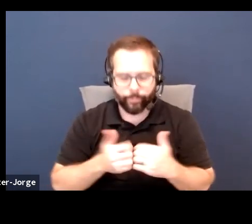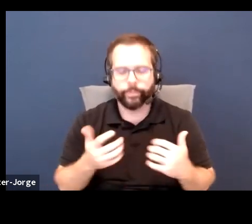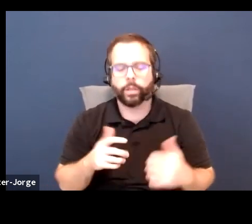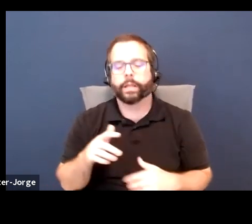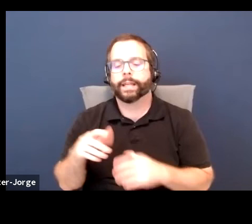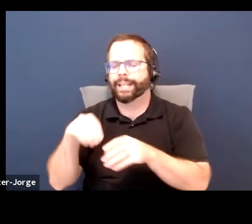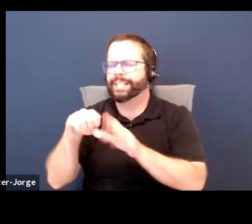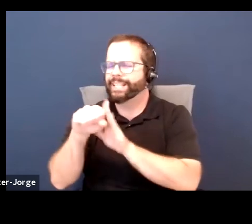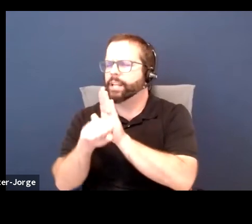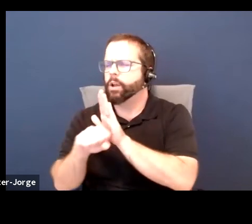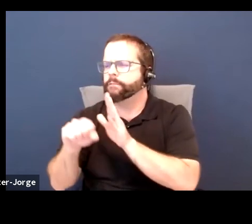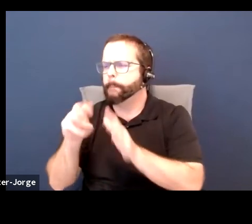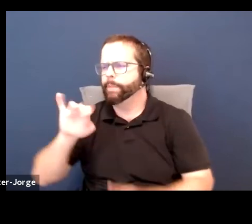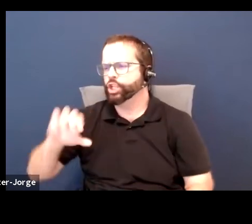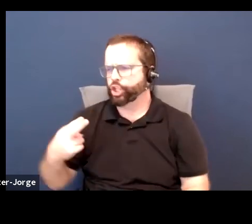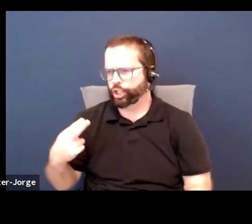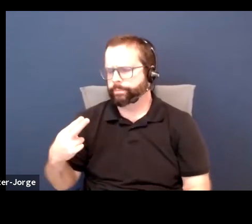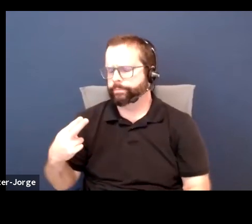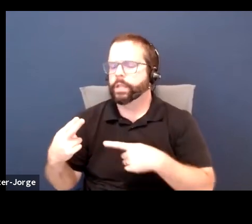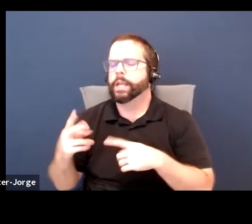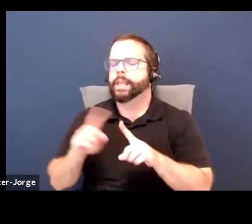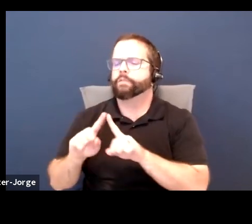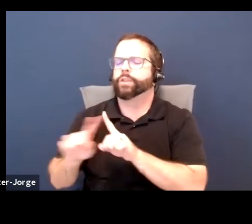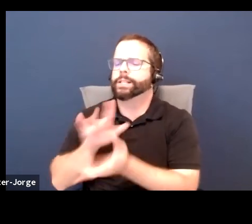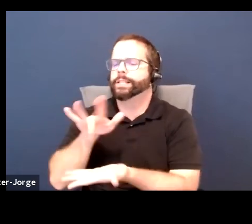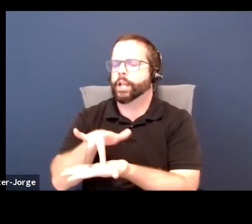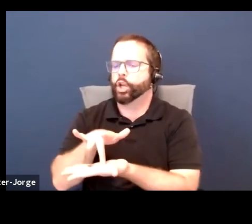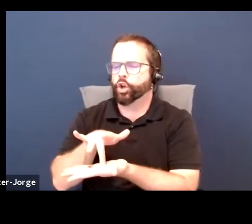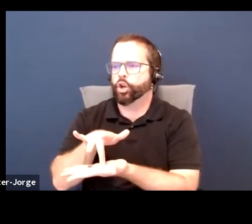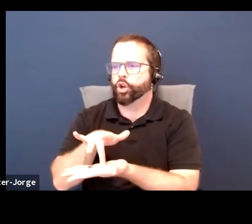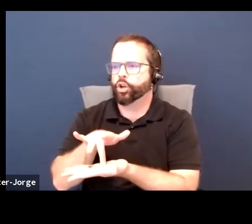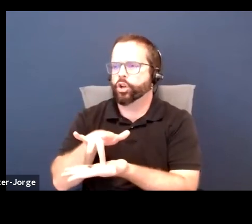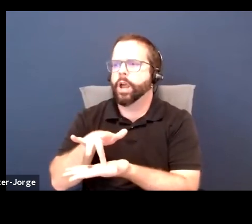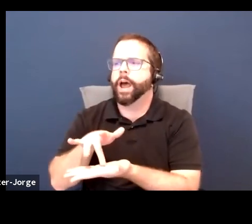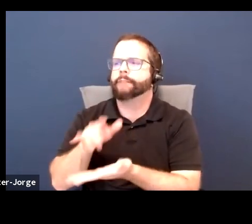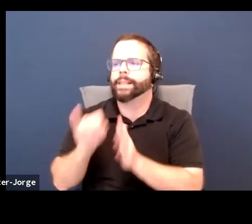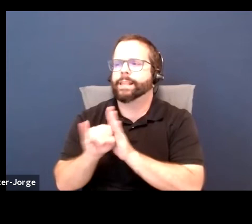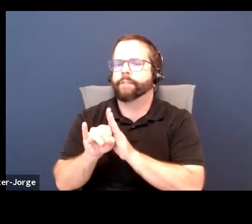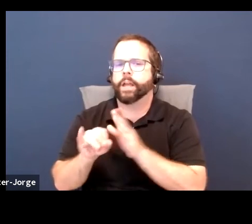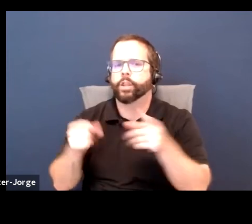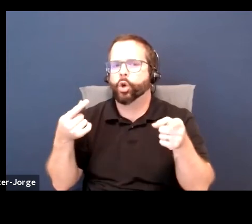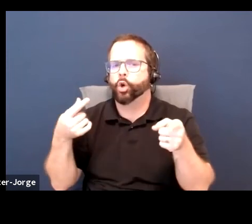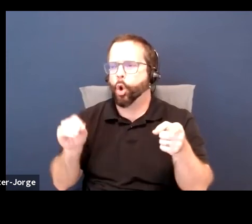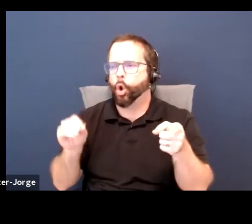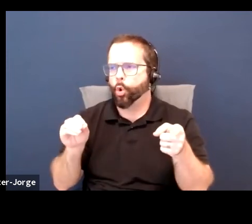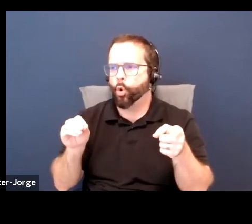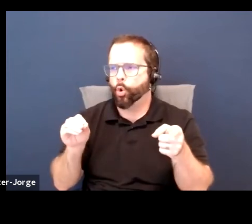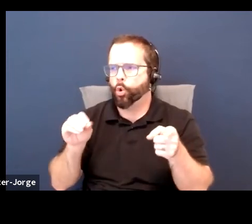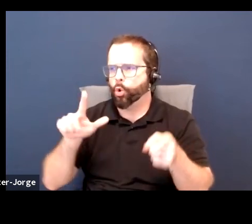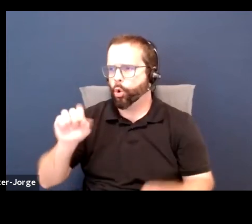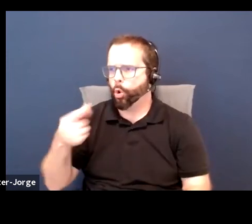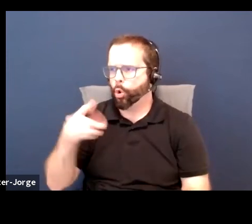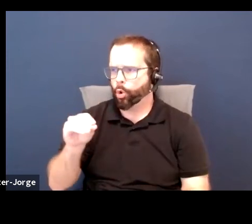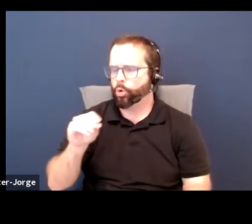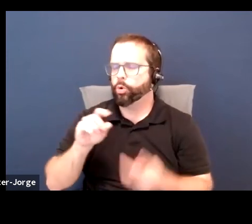centers have identified the GO logo, or the accessible icon, as a legislative